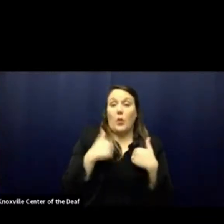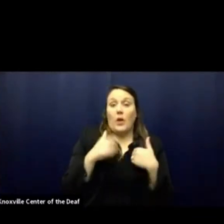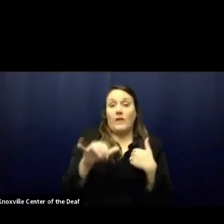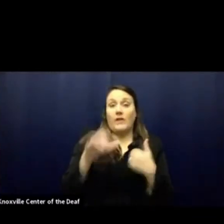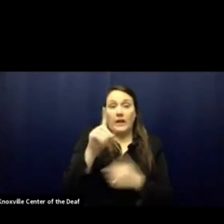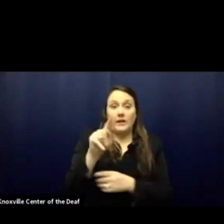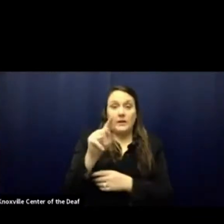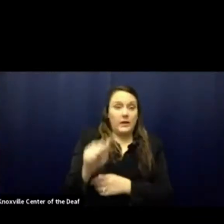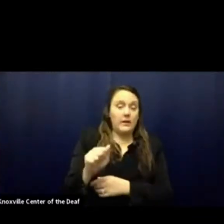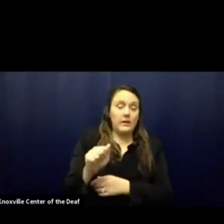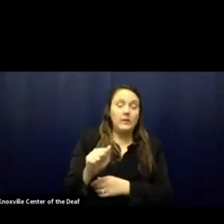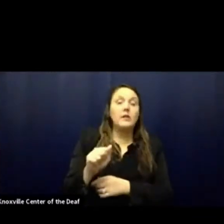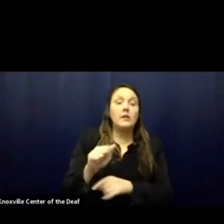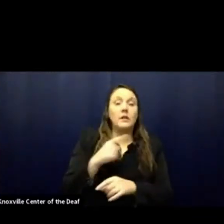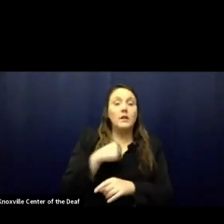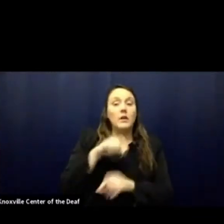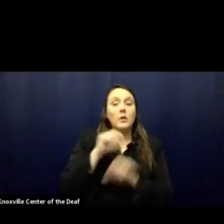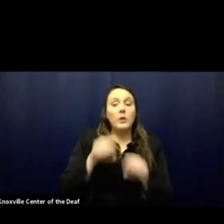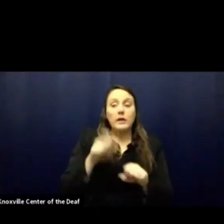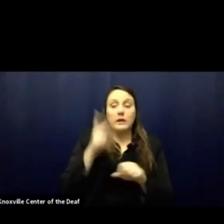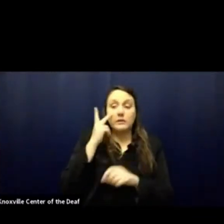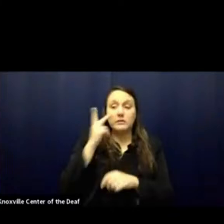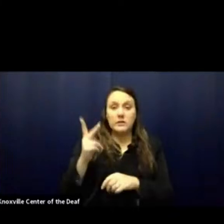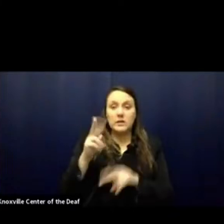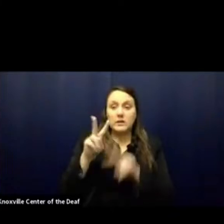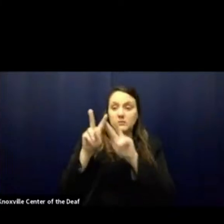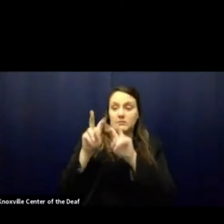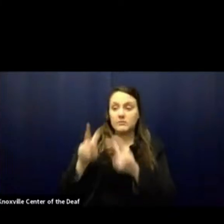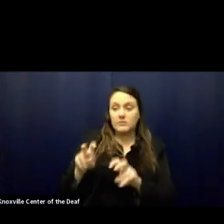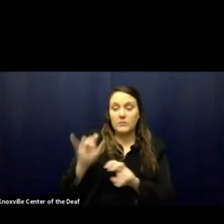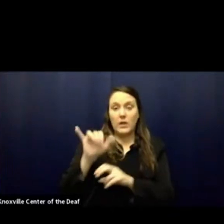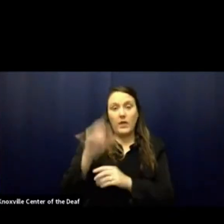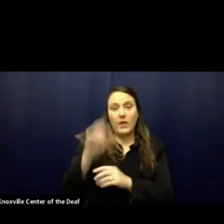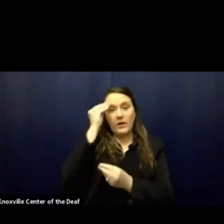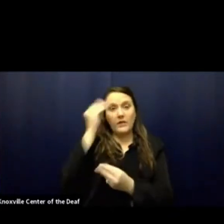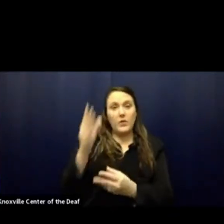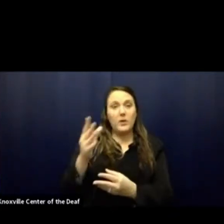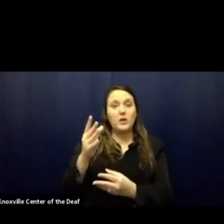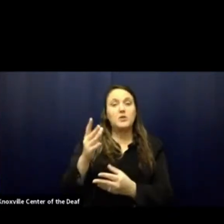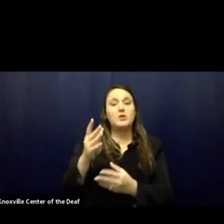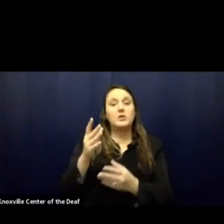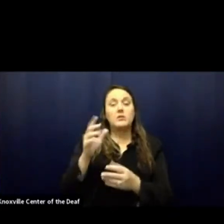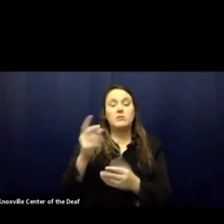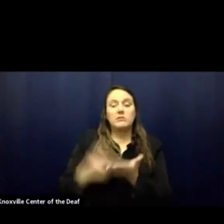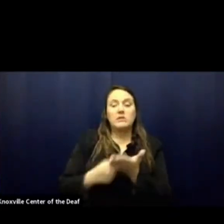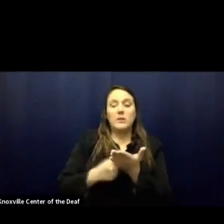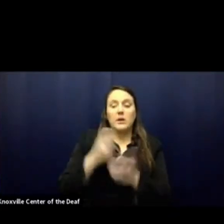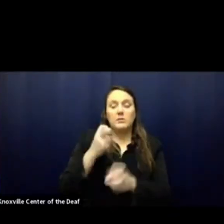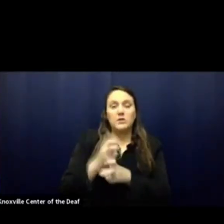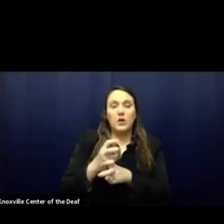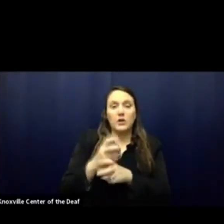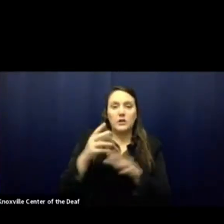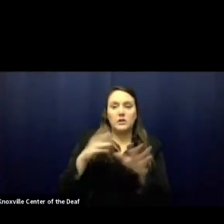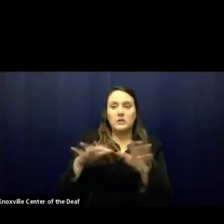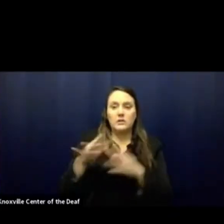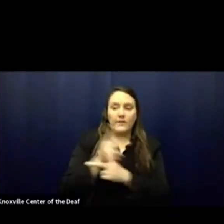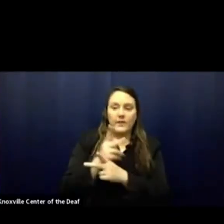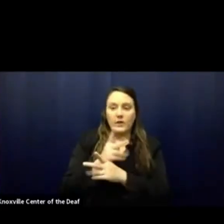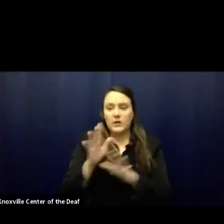head. We can certainly see if we can get that data. Sometimes that information is hard to get. So I'll have to look and see if we